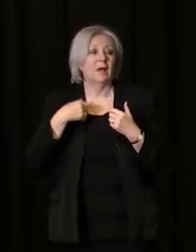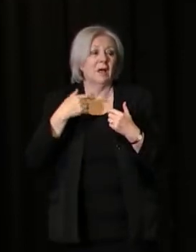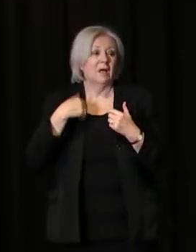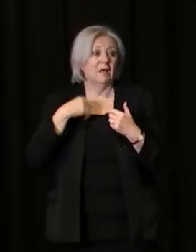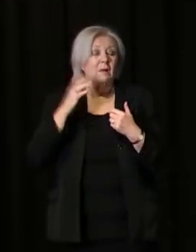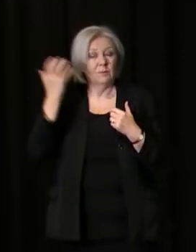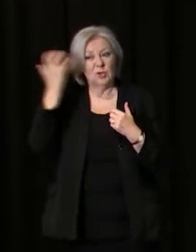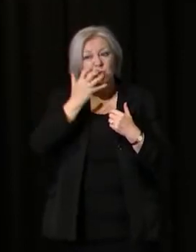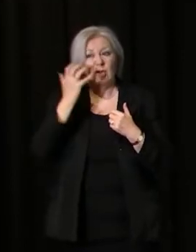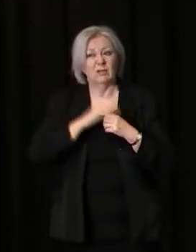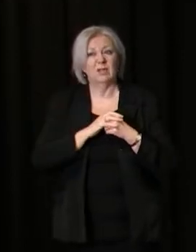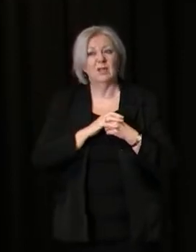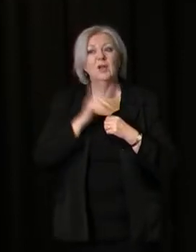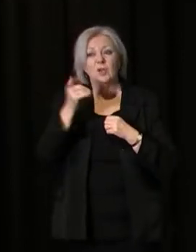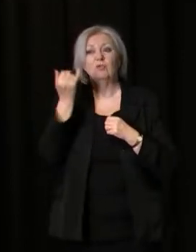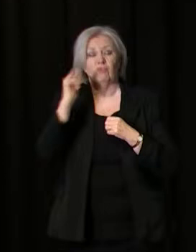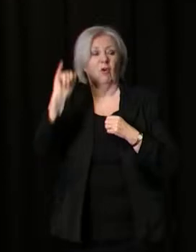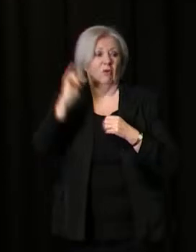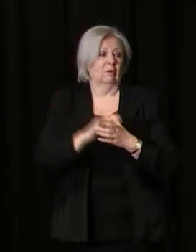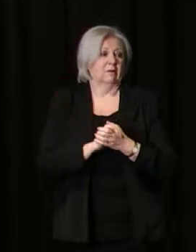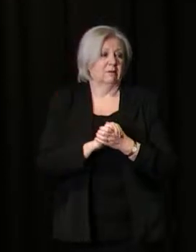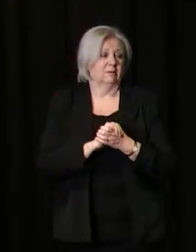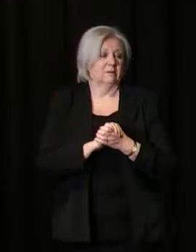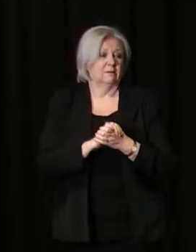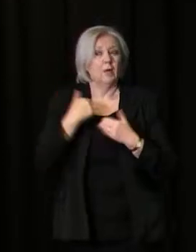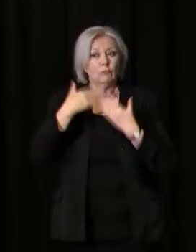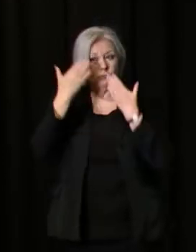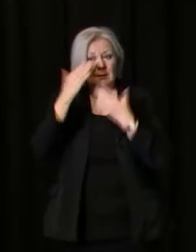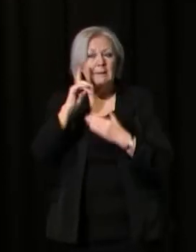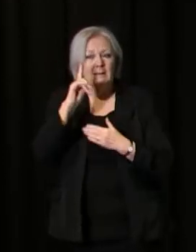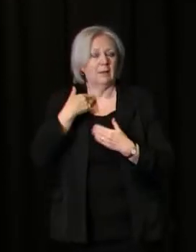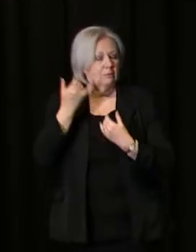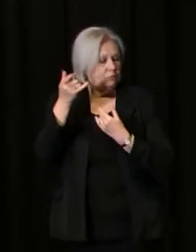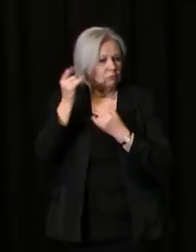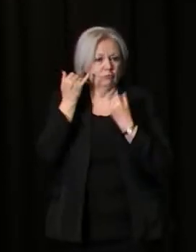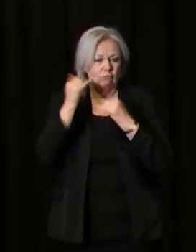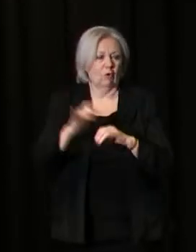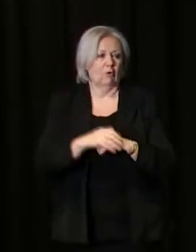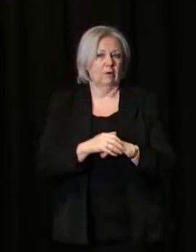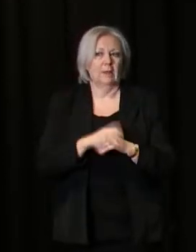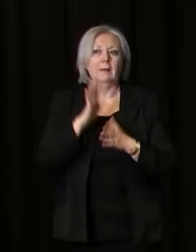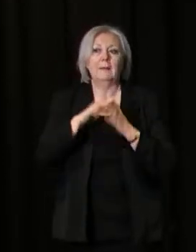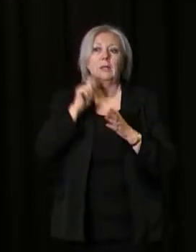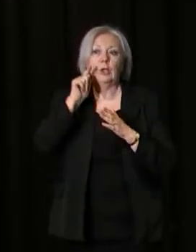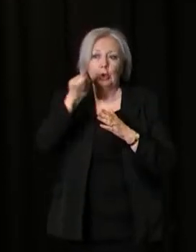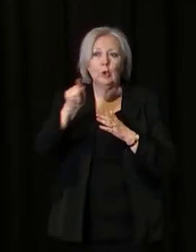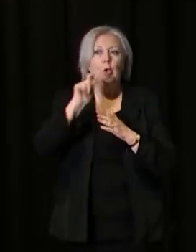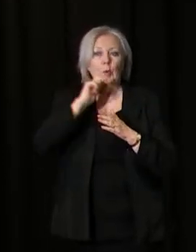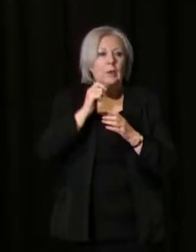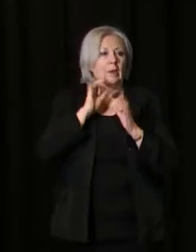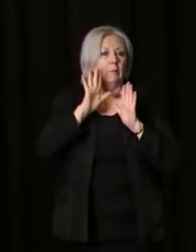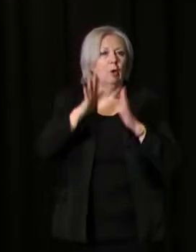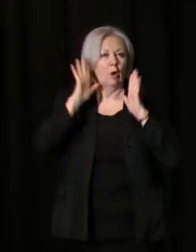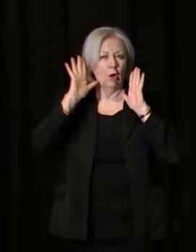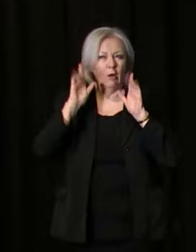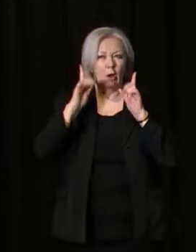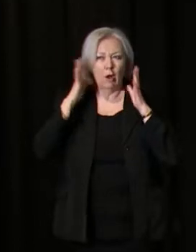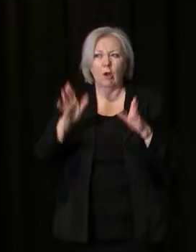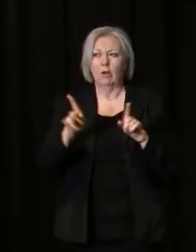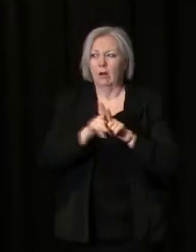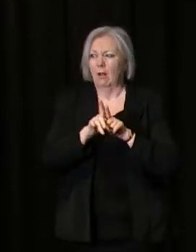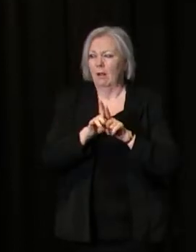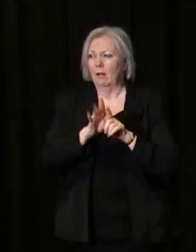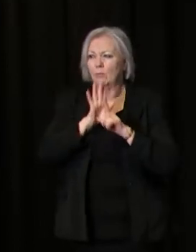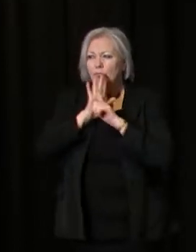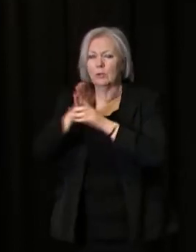vaccinated, then you're at a much greater risk of putting really significant pressure on our nurses, on our doctors, on our